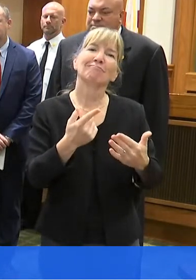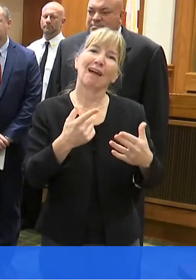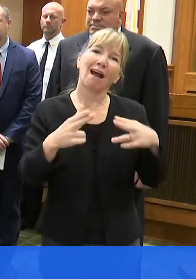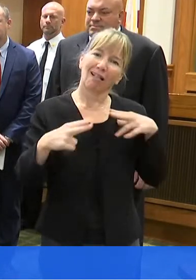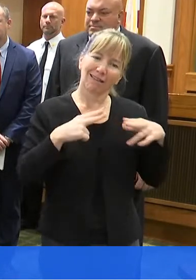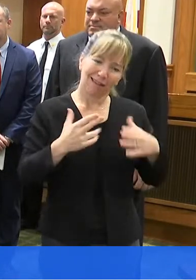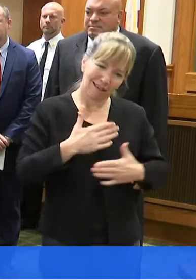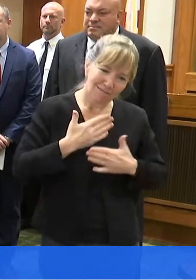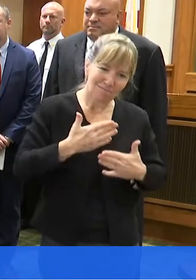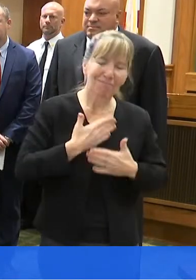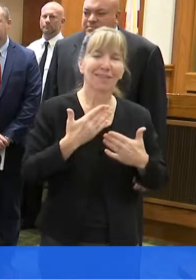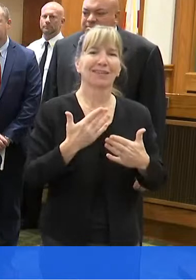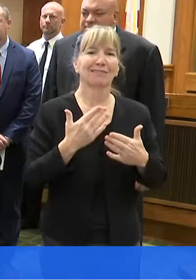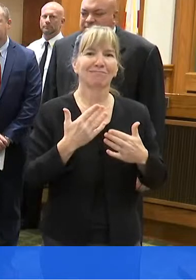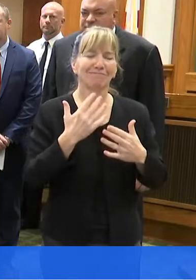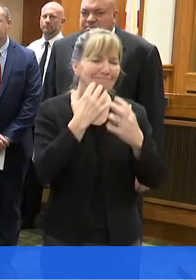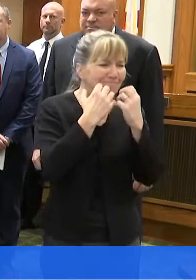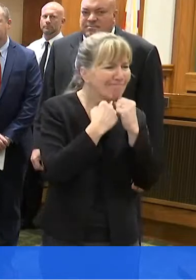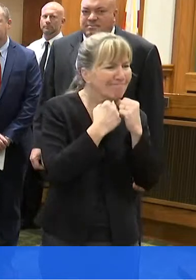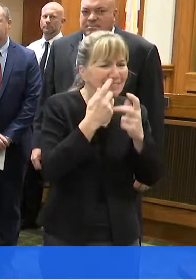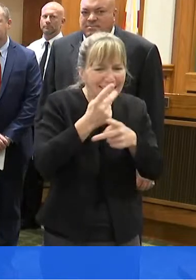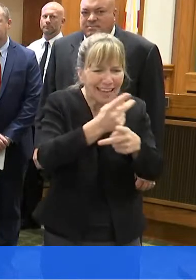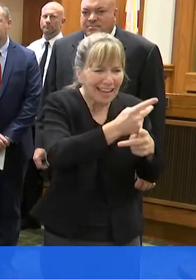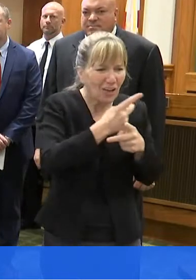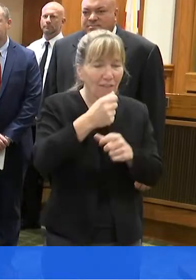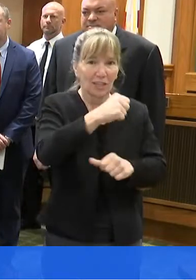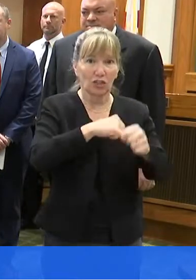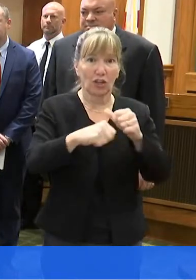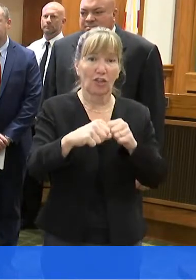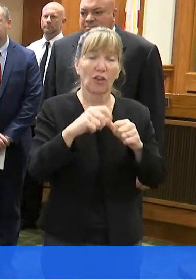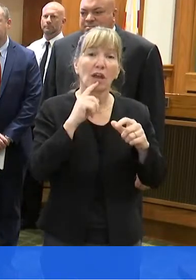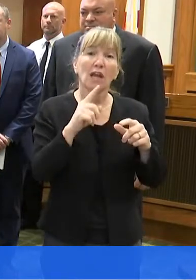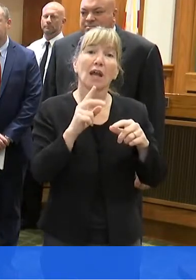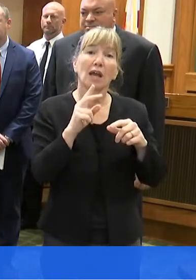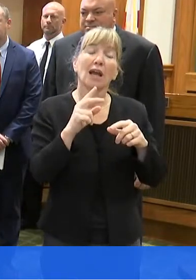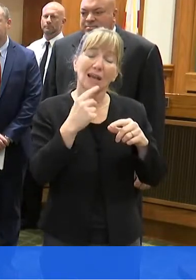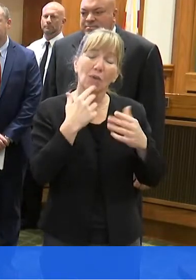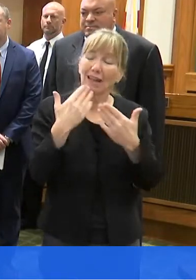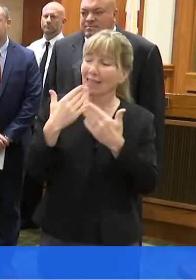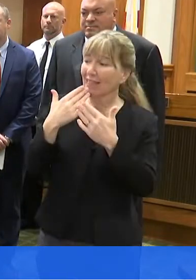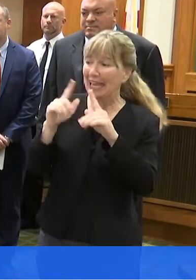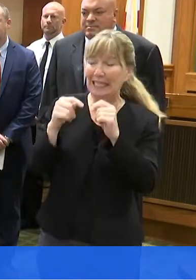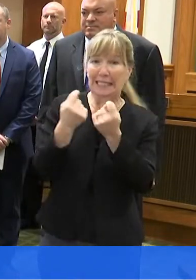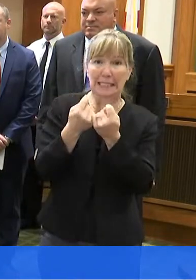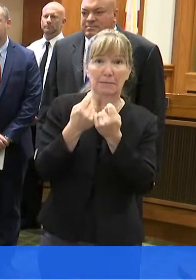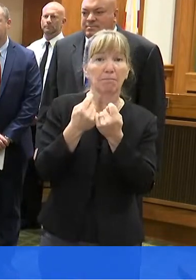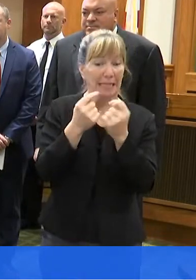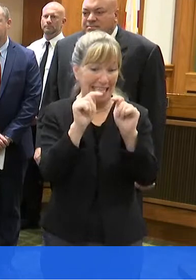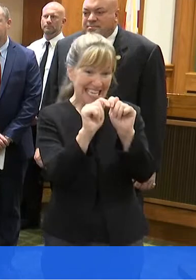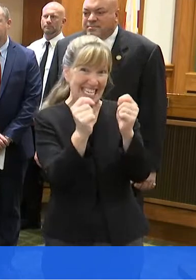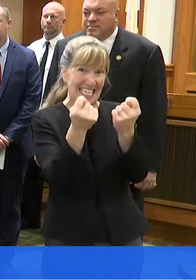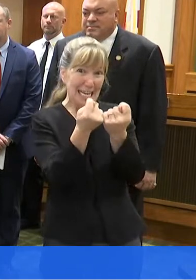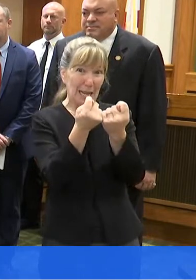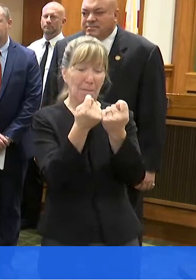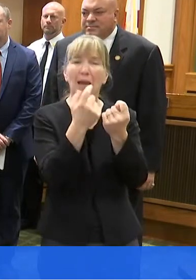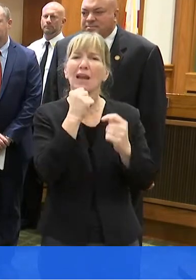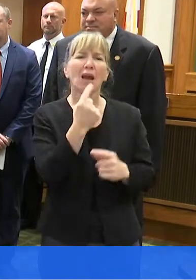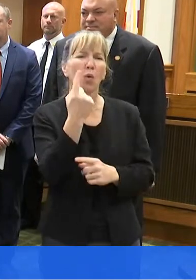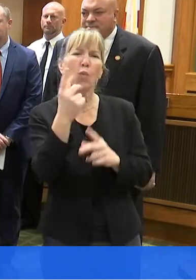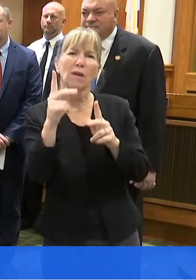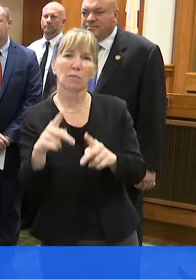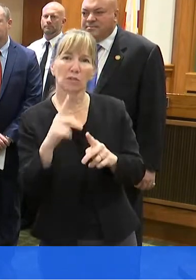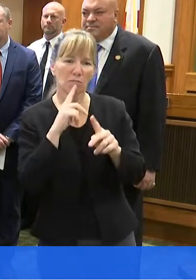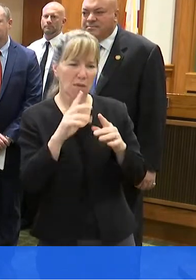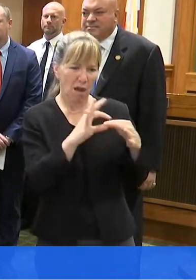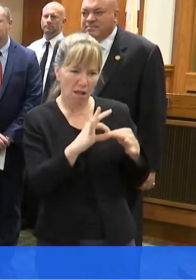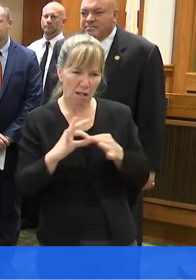each other. I want to thank this team here, and I use the word team as I know the sheriff office do. This is not one person. This is about us